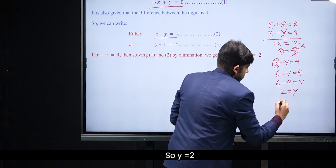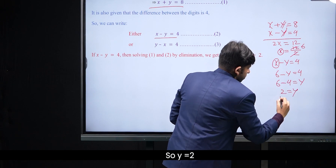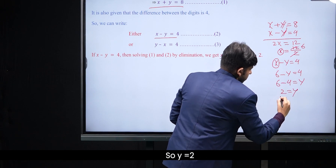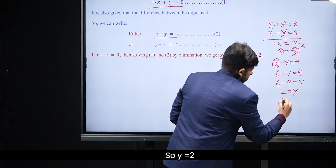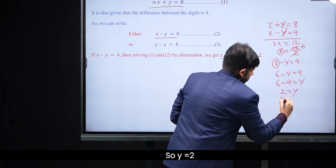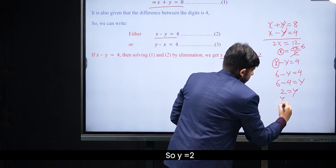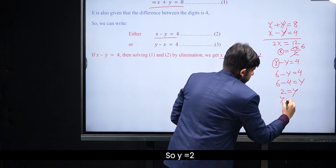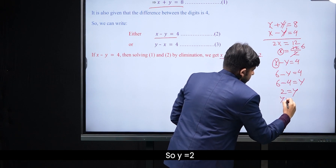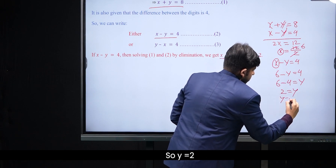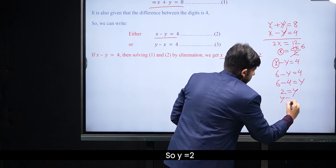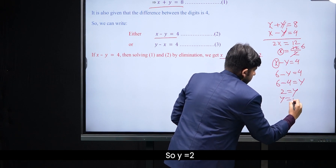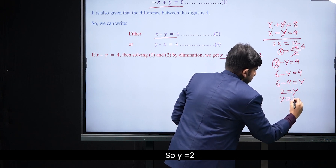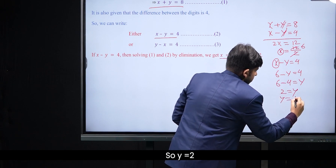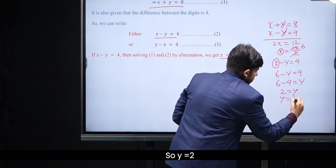So y equal to 2.